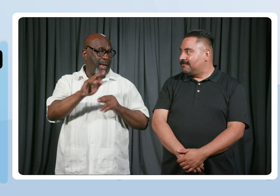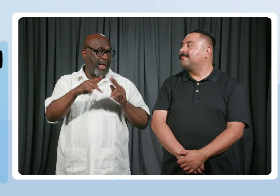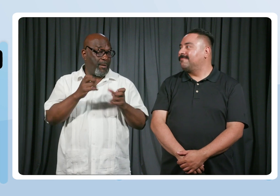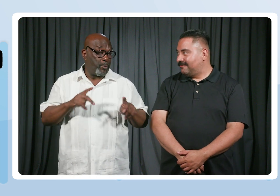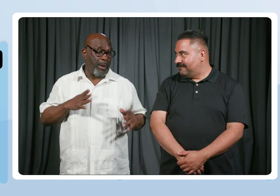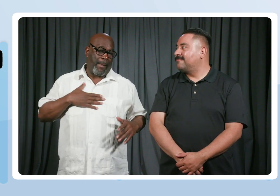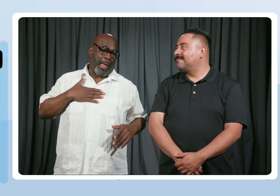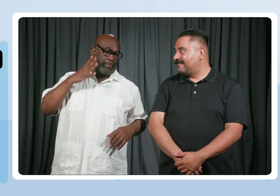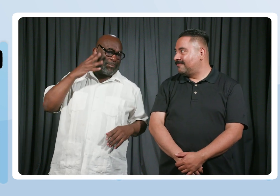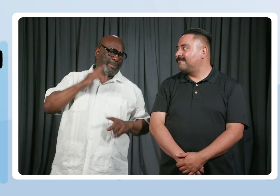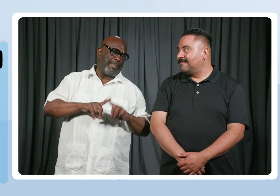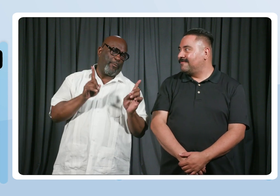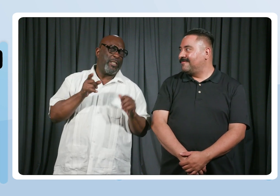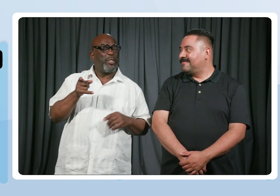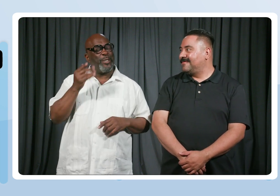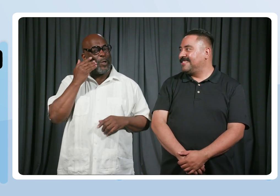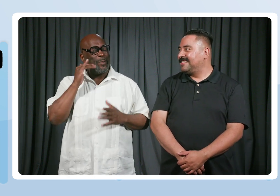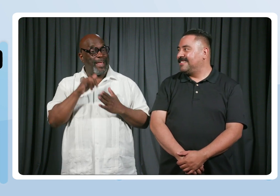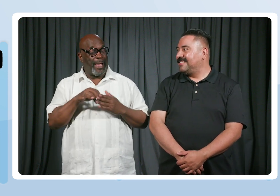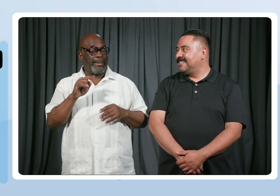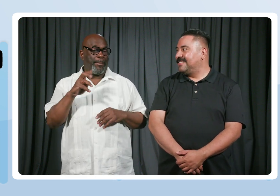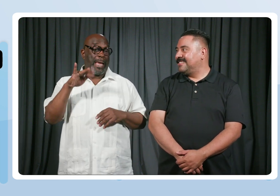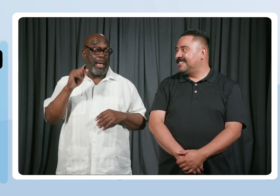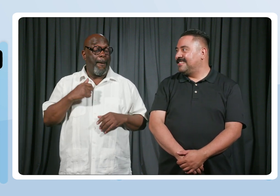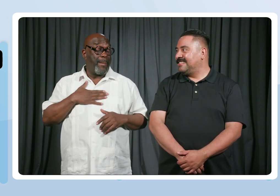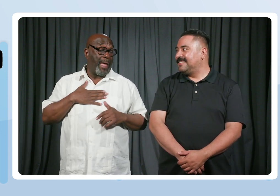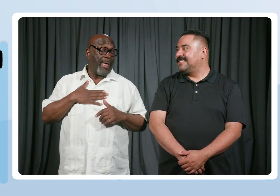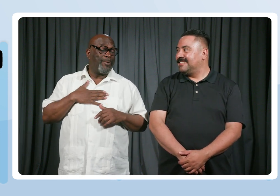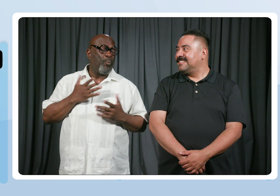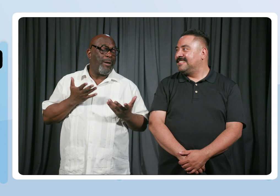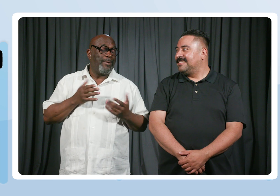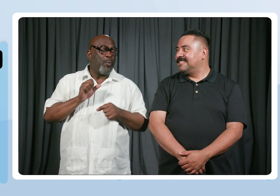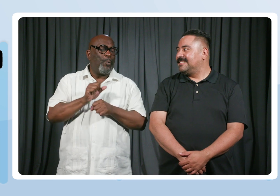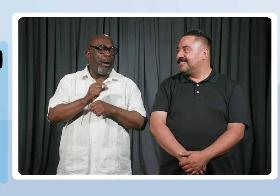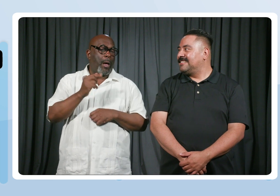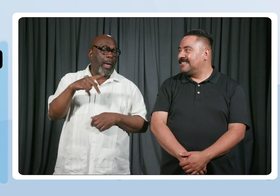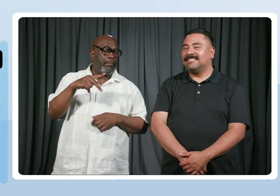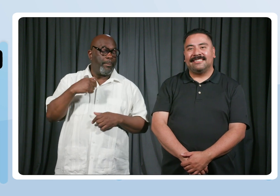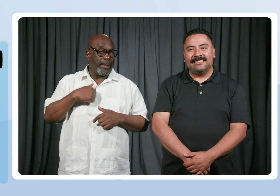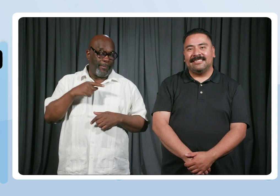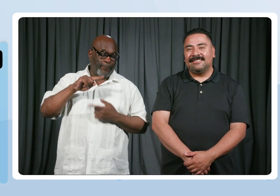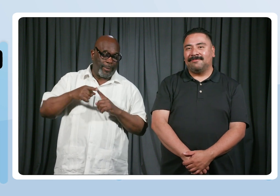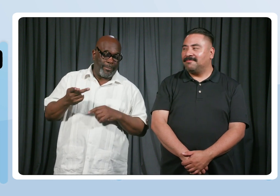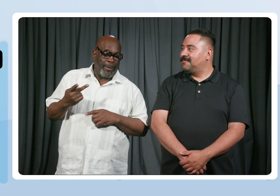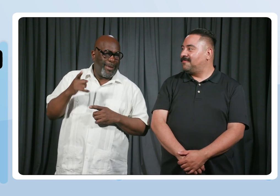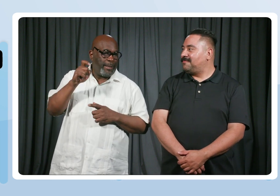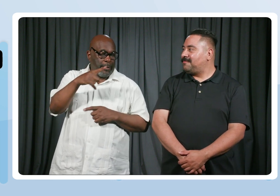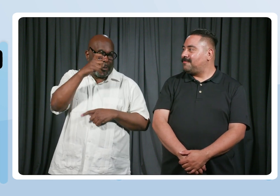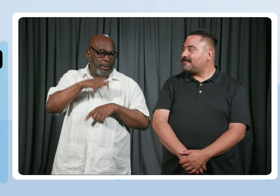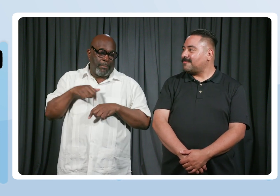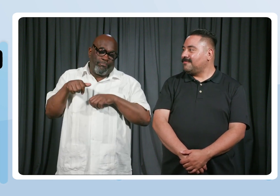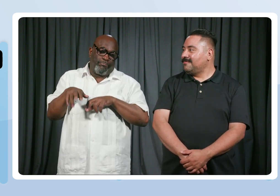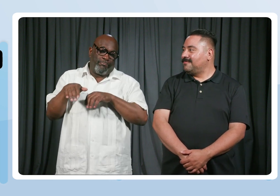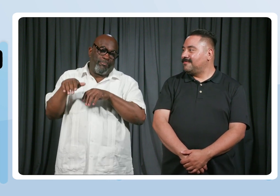was different. She knows this. Tamika knows this. Mine was at the Gap. Ooh. Yep. My friends and I needed a summer job, and we marched ourselves to the